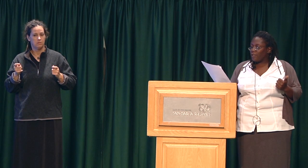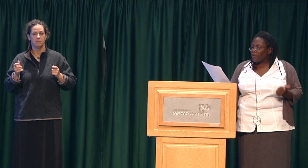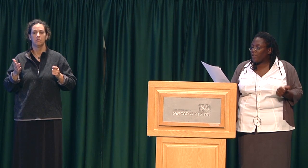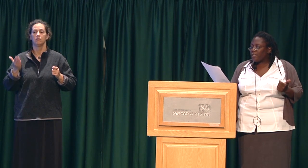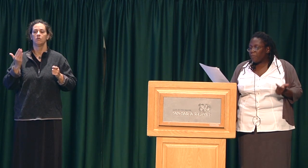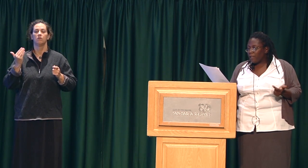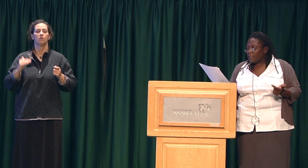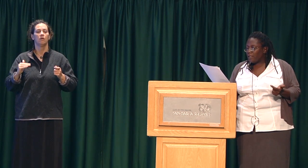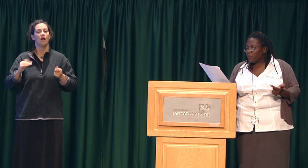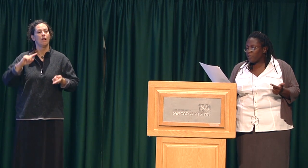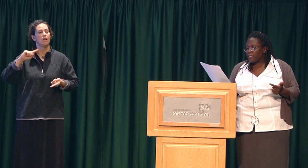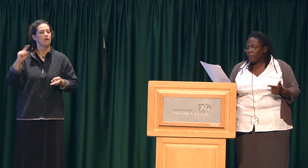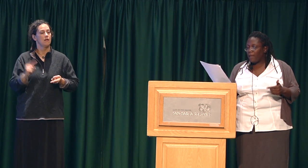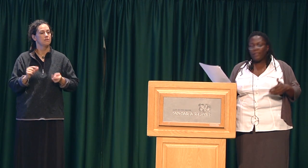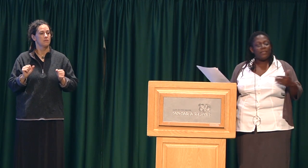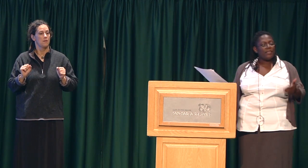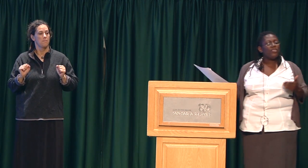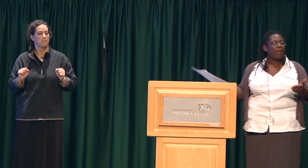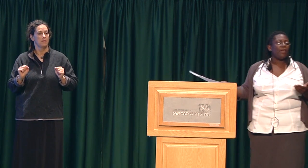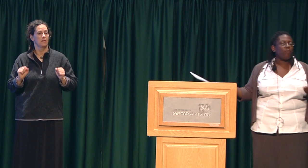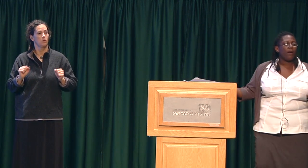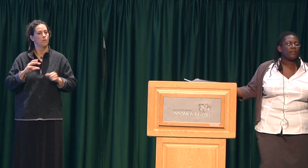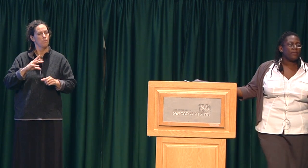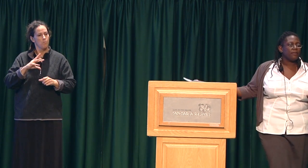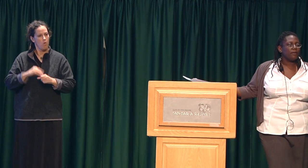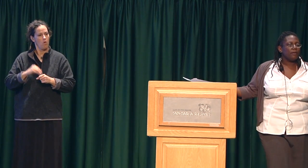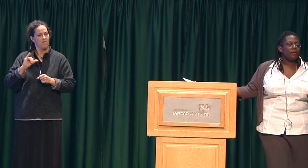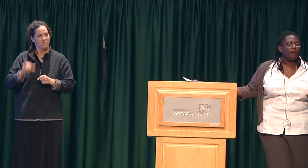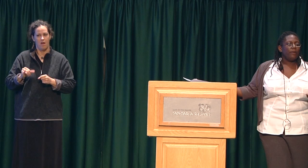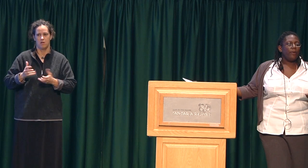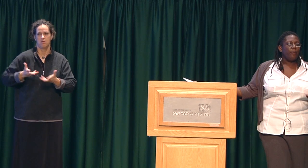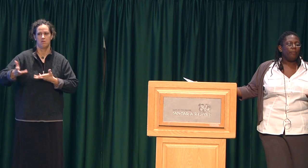There's the decreased ability to participate in the decision-making process